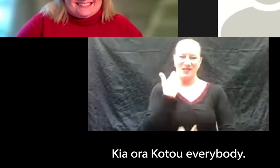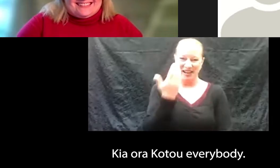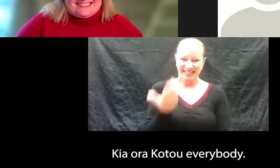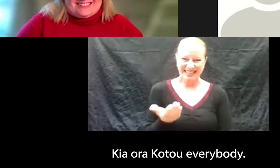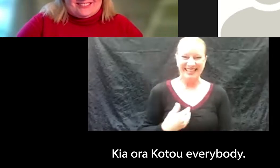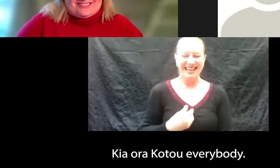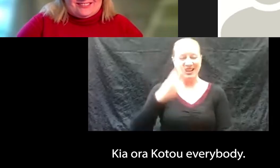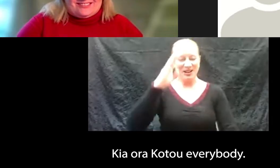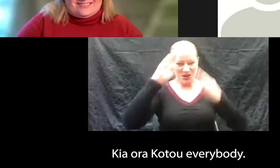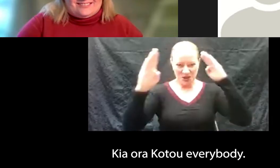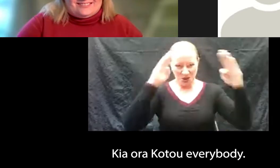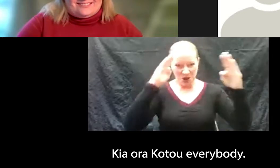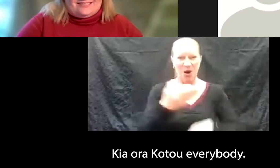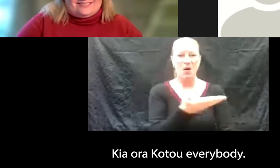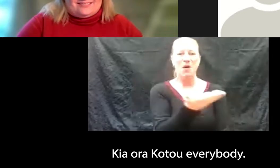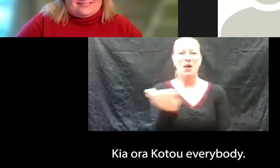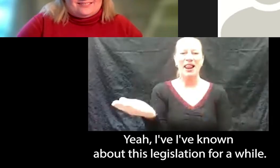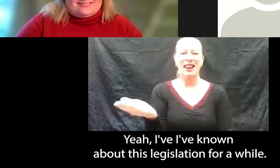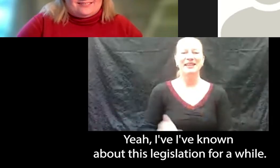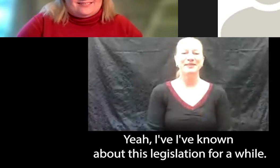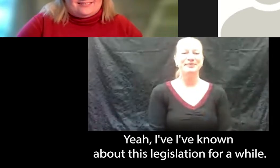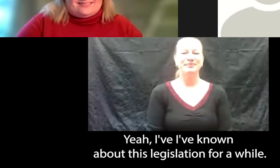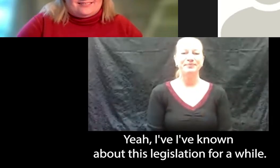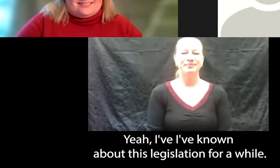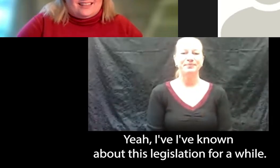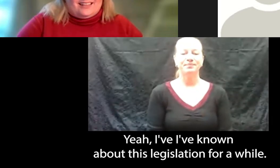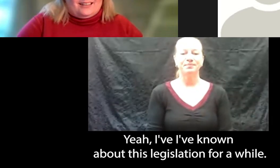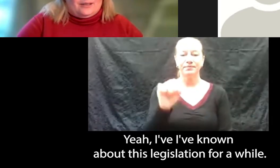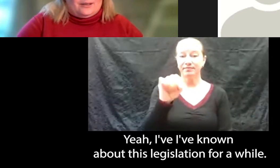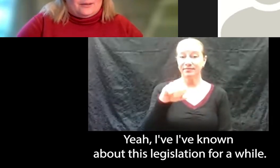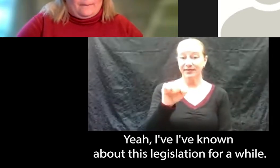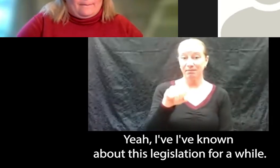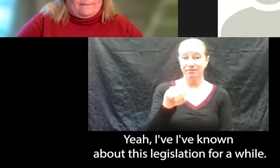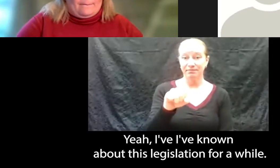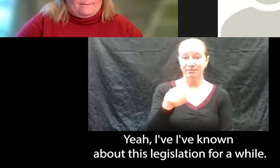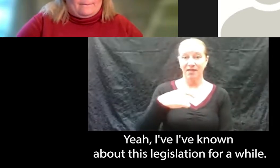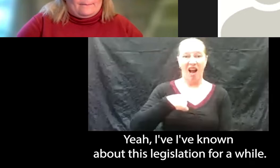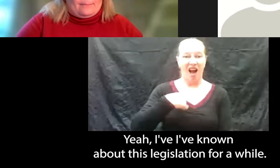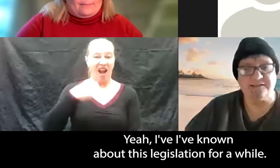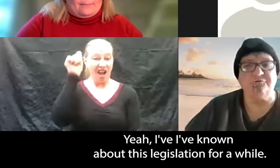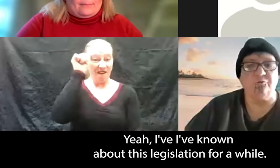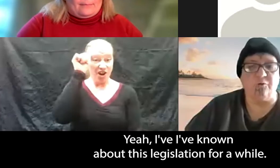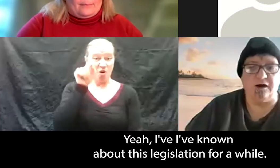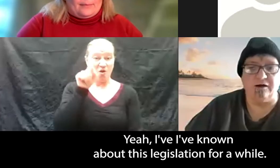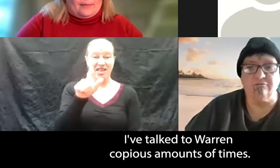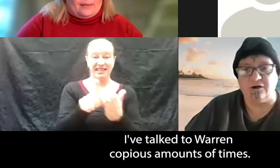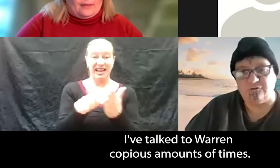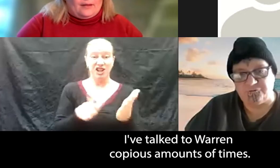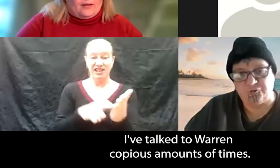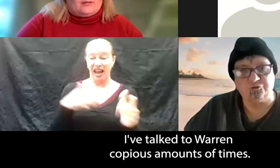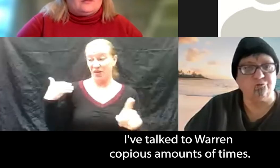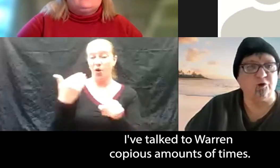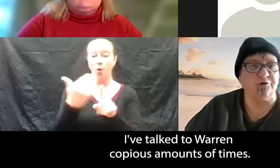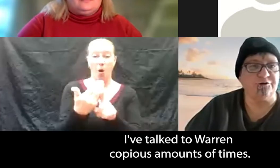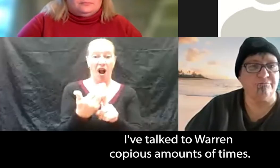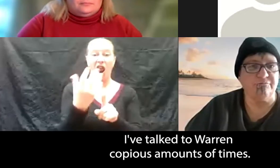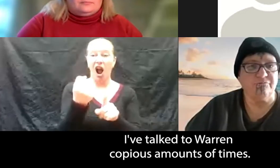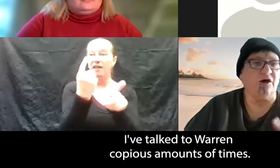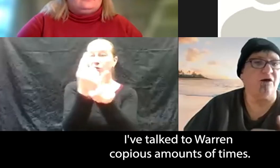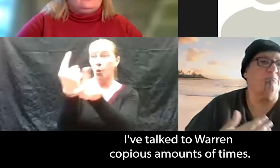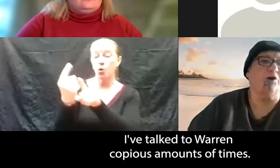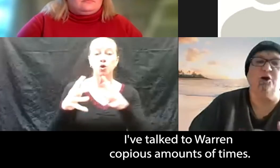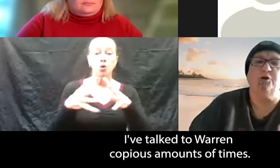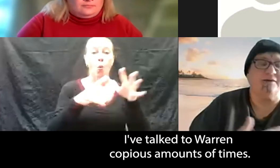Kia ora koutou, everybody. Yep, I've known about this legislation for a while. I've talked to